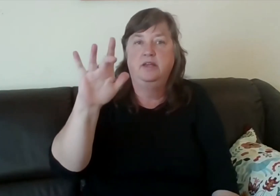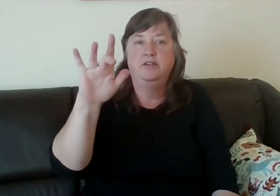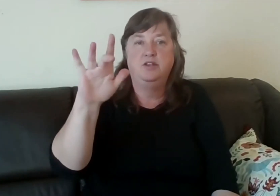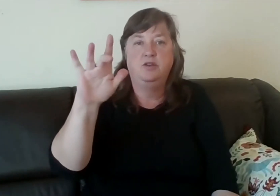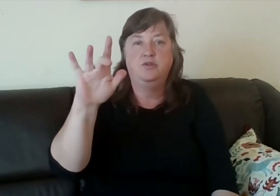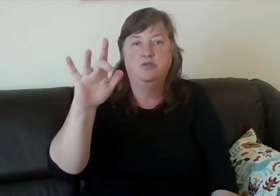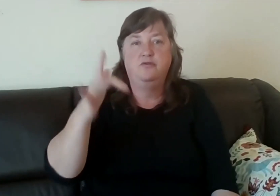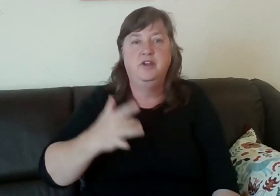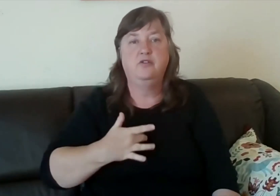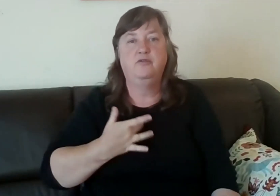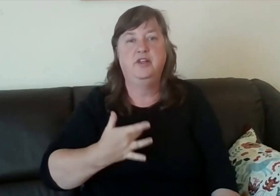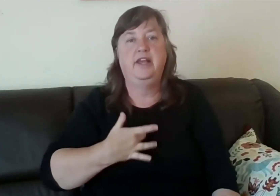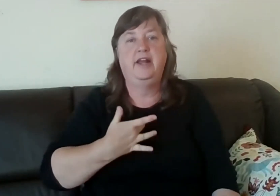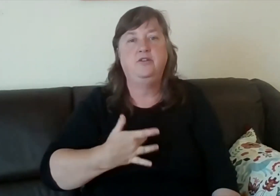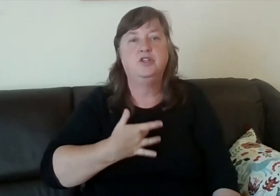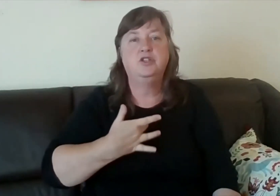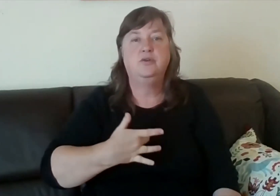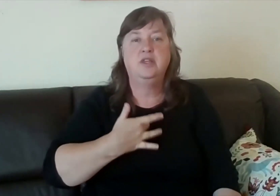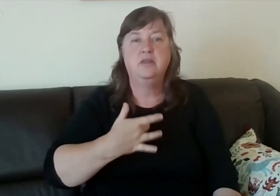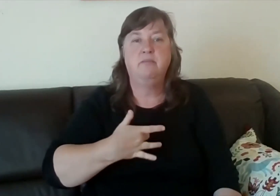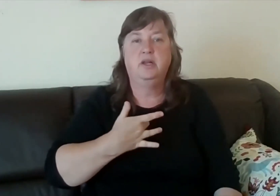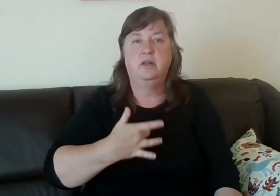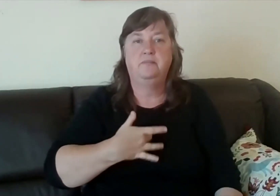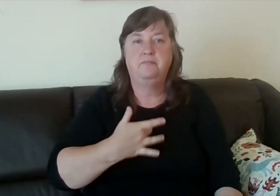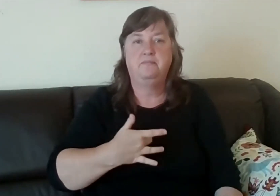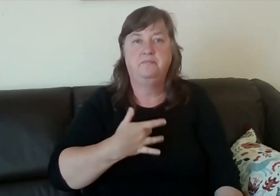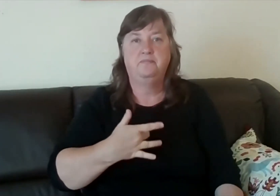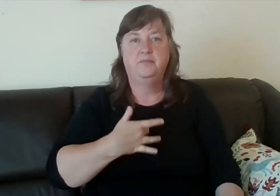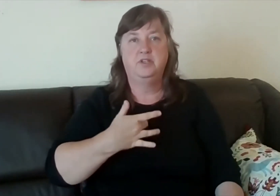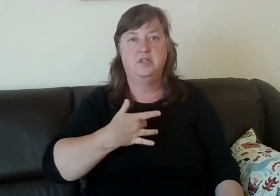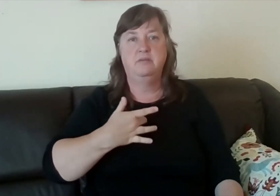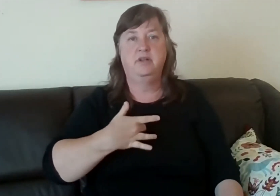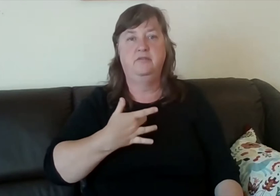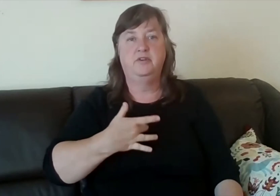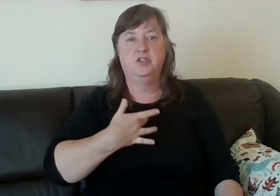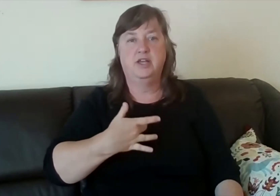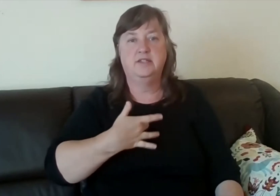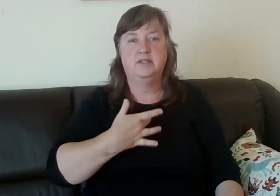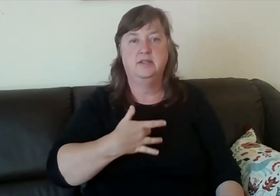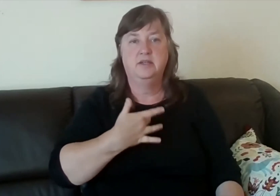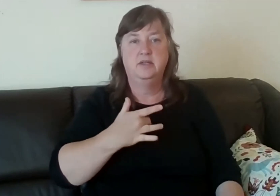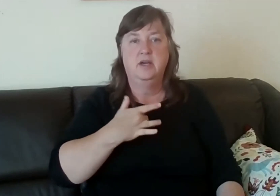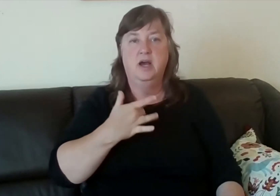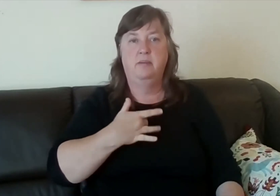is use your finger feeling and you just do it in the middle. Just in the middle of your chest. Up.